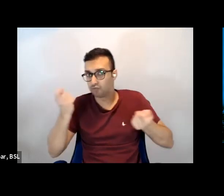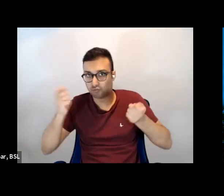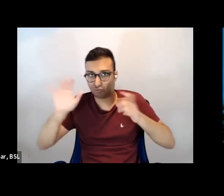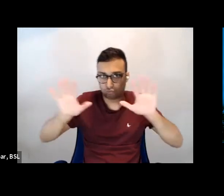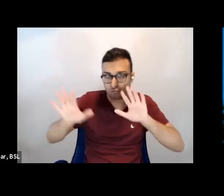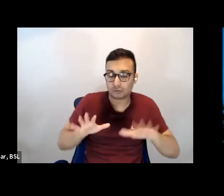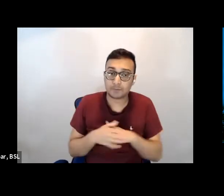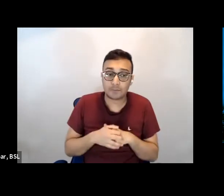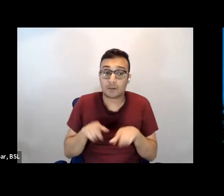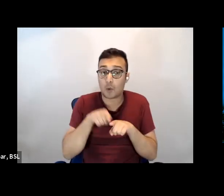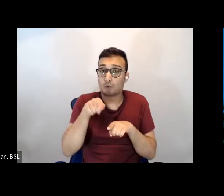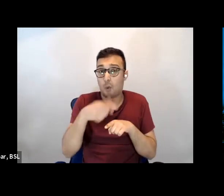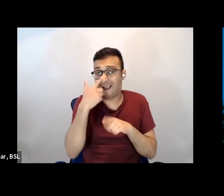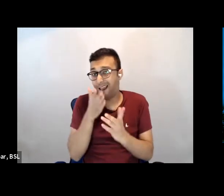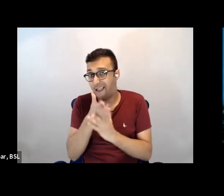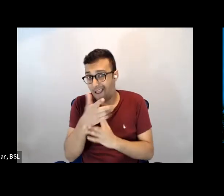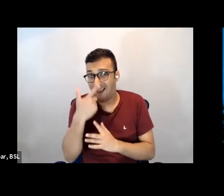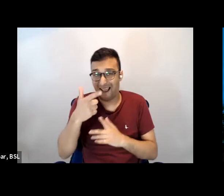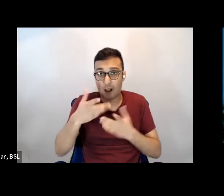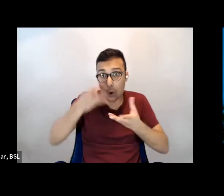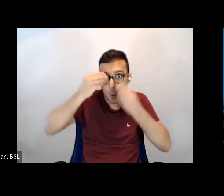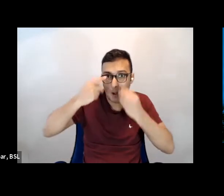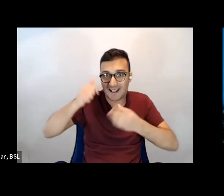learning and for discussion and support.